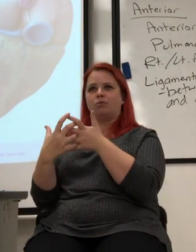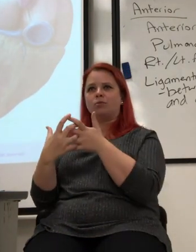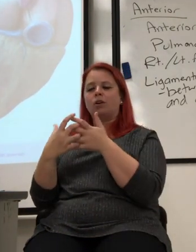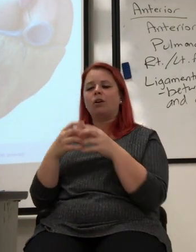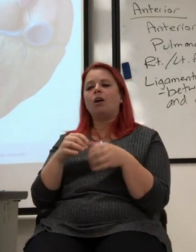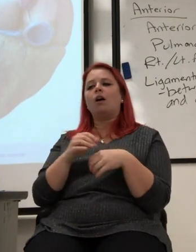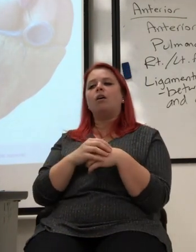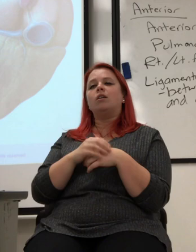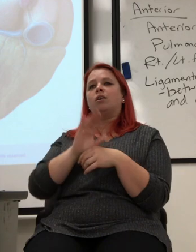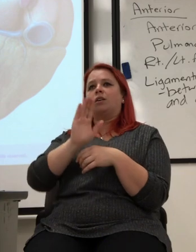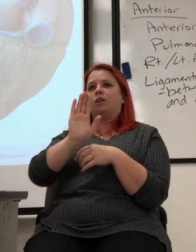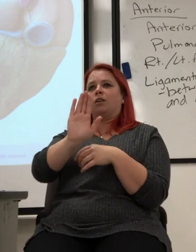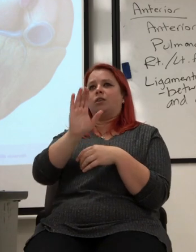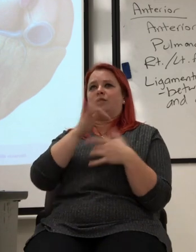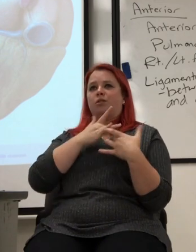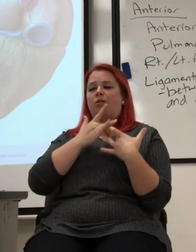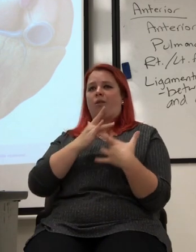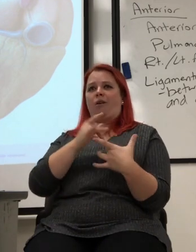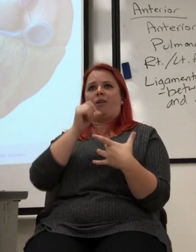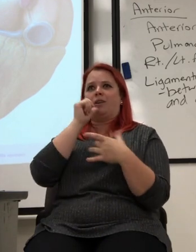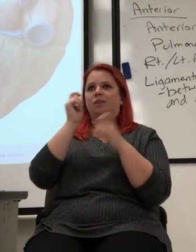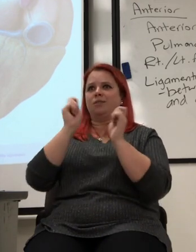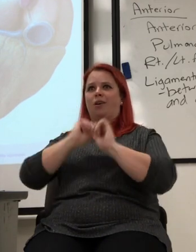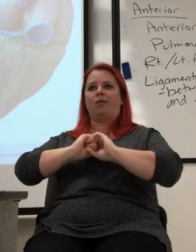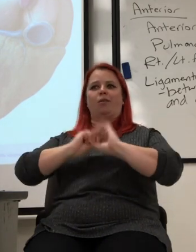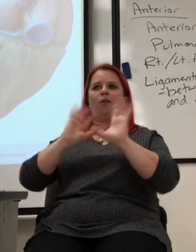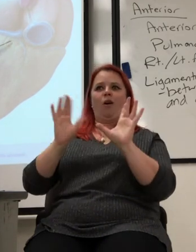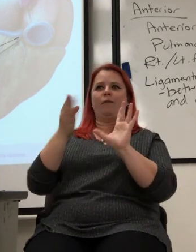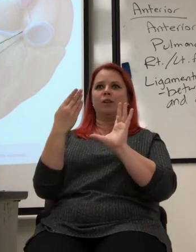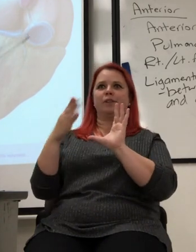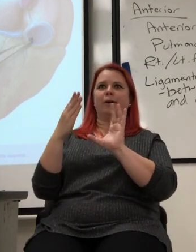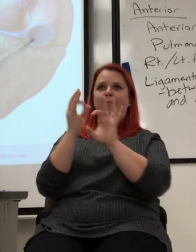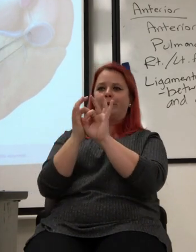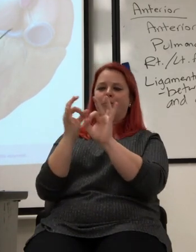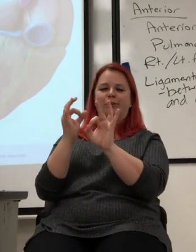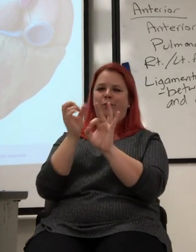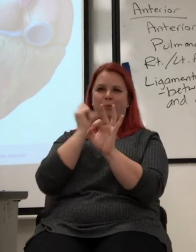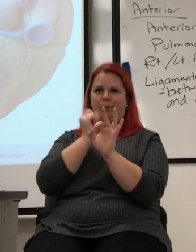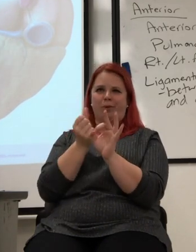and on yours, it's not going to be a big, obvious blue tube.